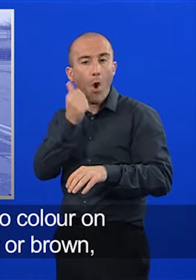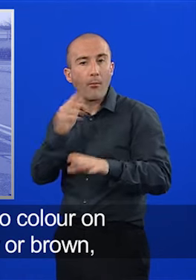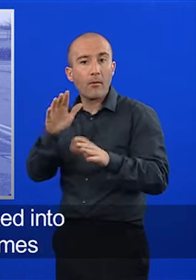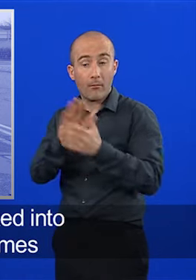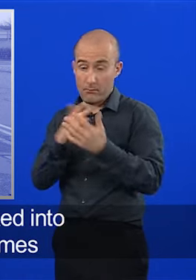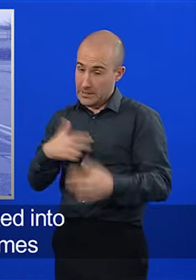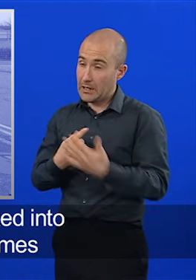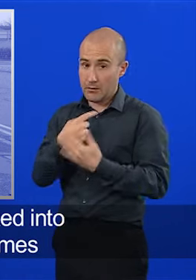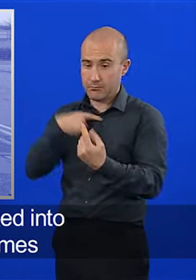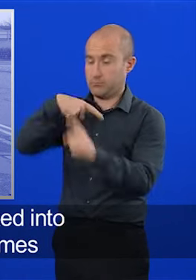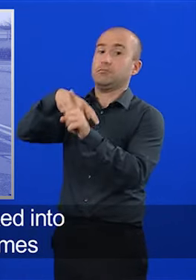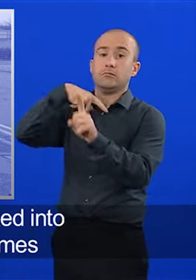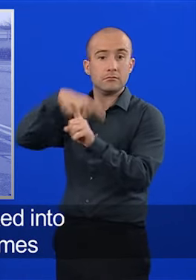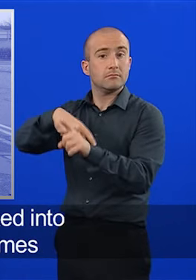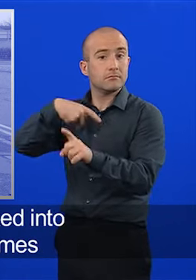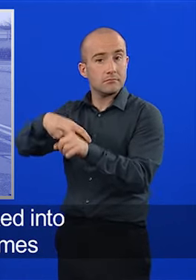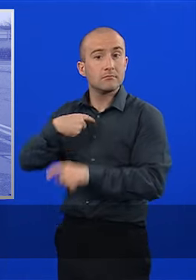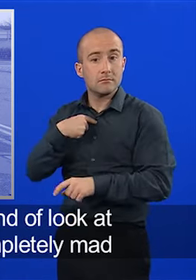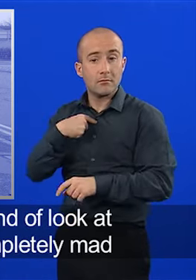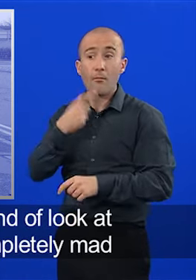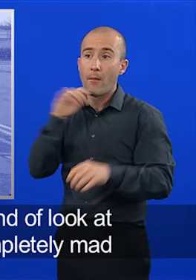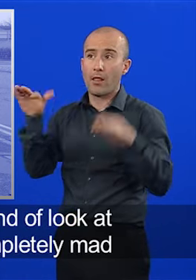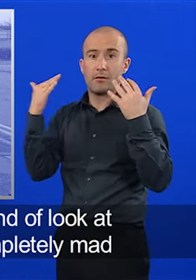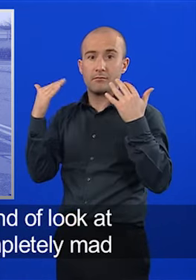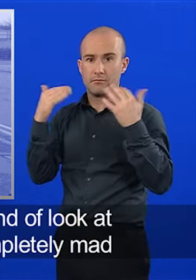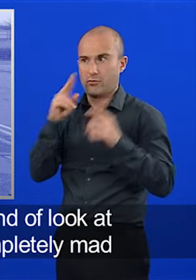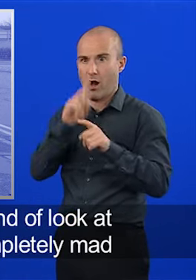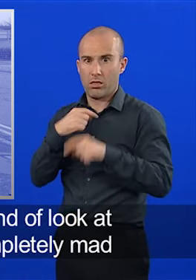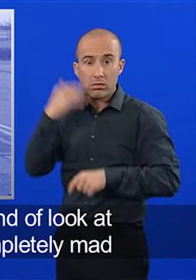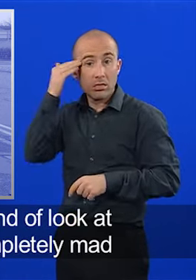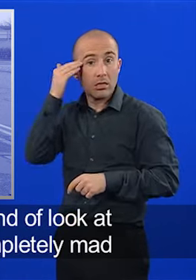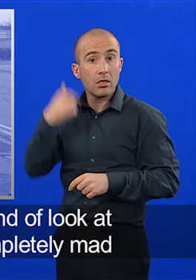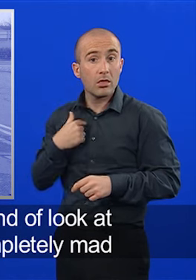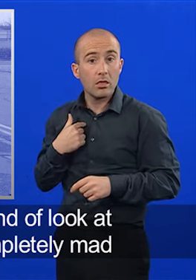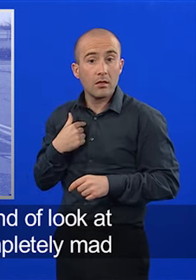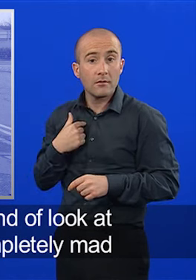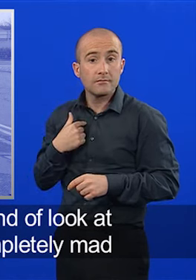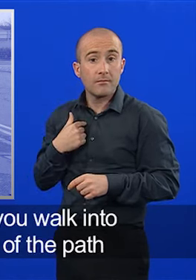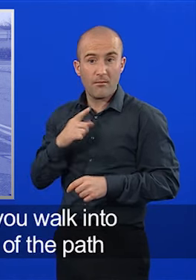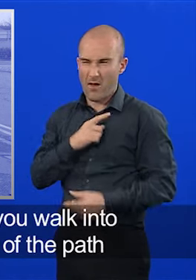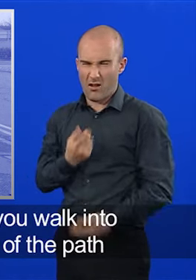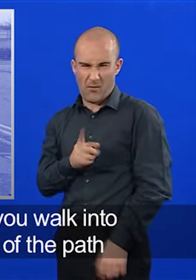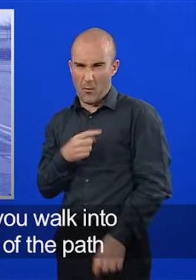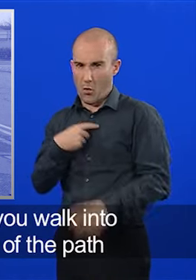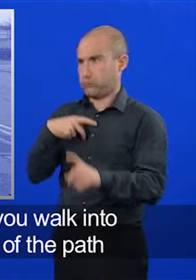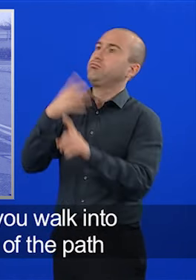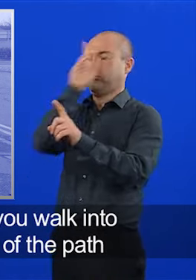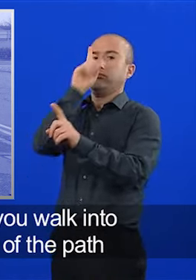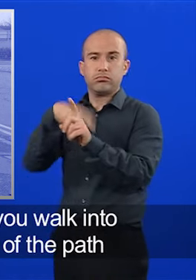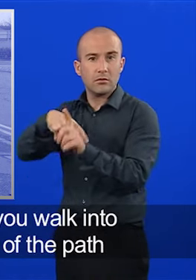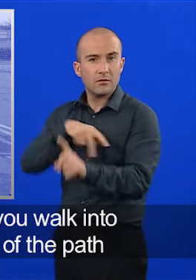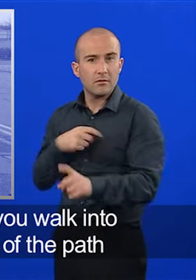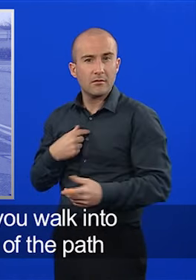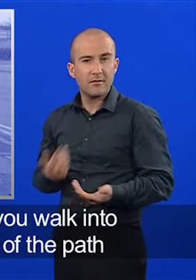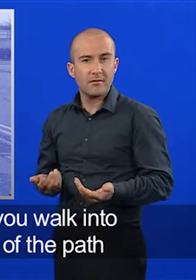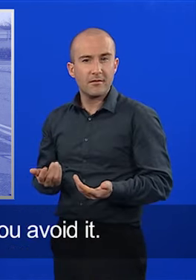brown, and I've walked into those a few times. And I think people just sort of look at you as if you're completely mad, because why would you walk into a pole in the